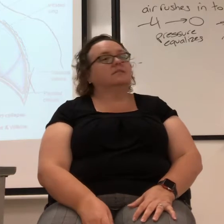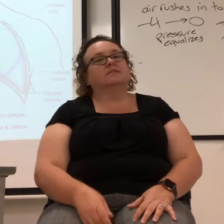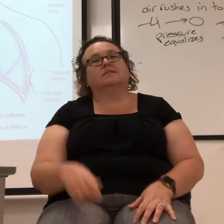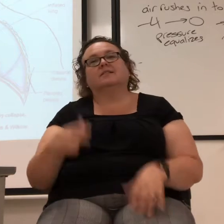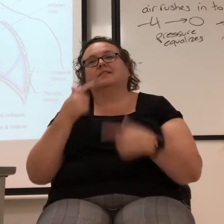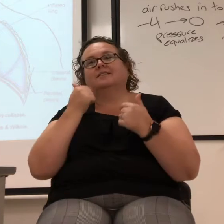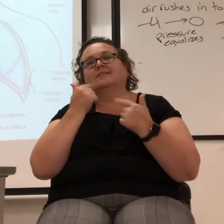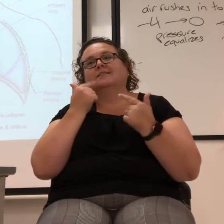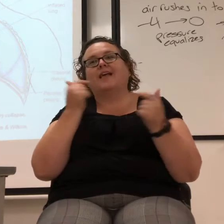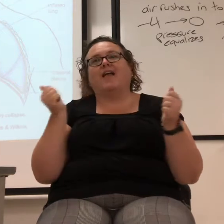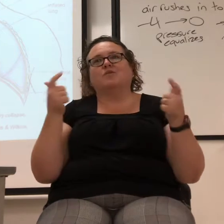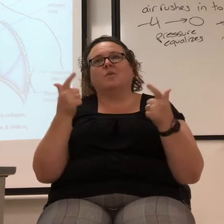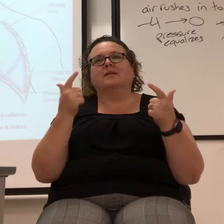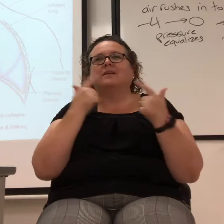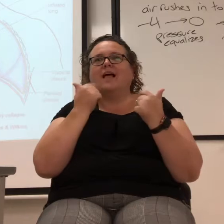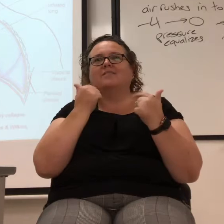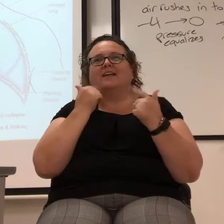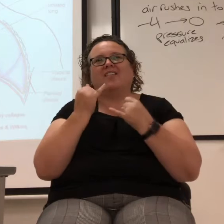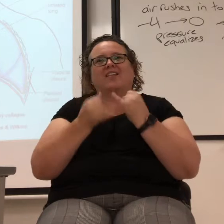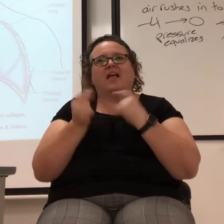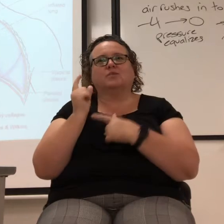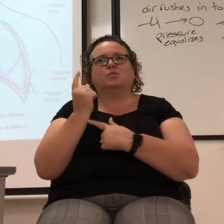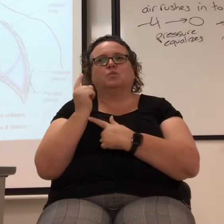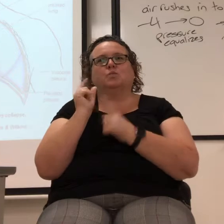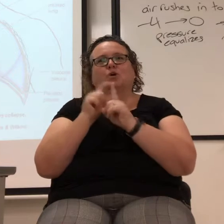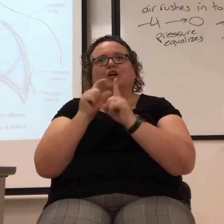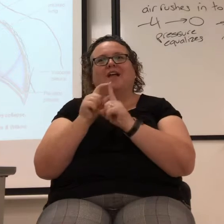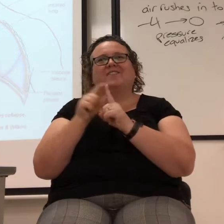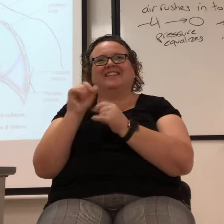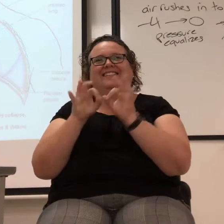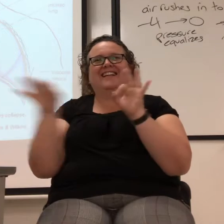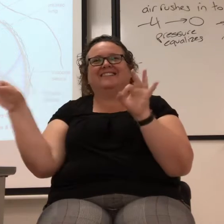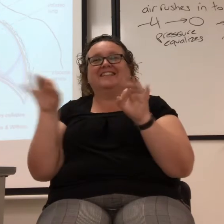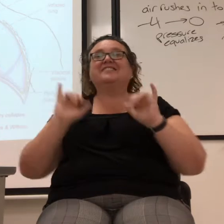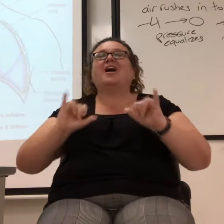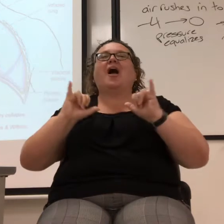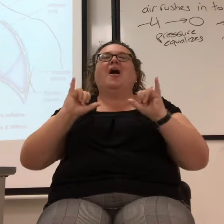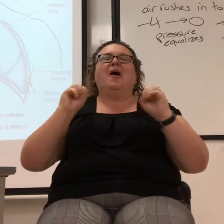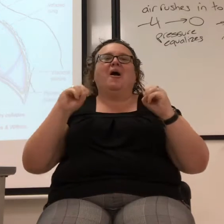the sentence. And the last word is... Oh my god.